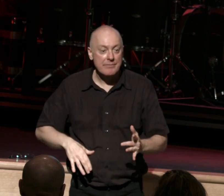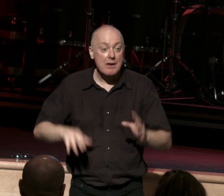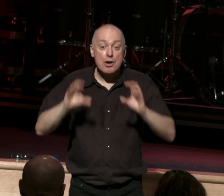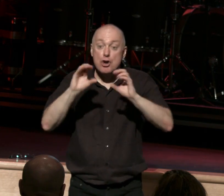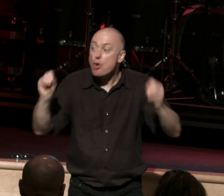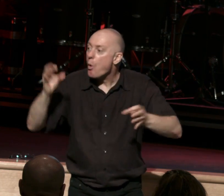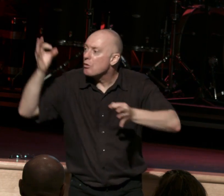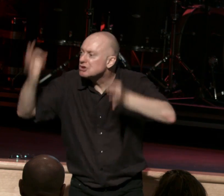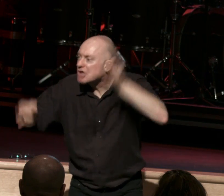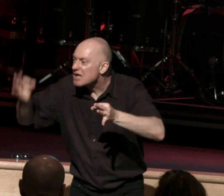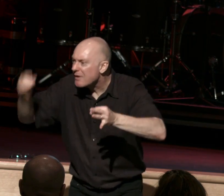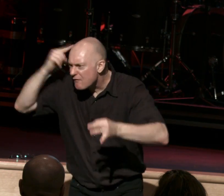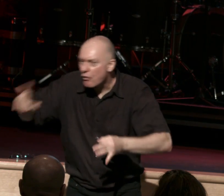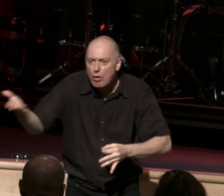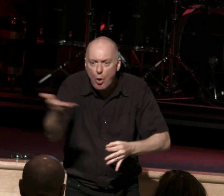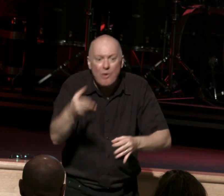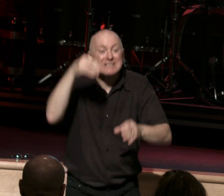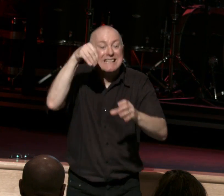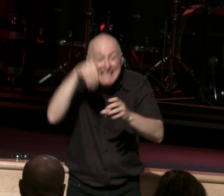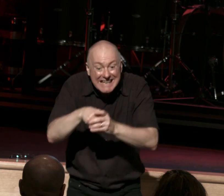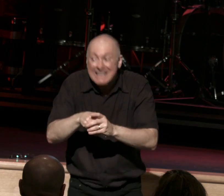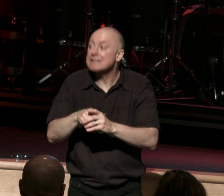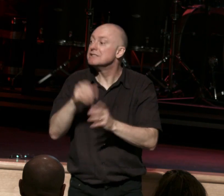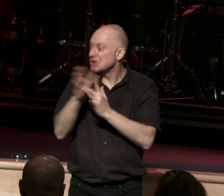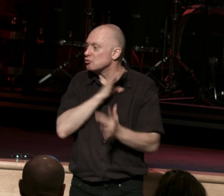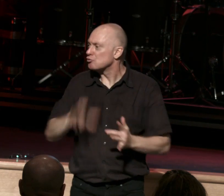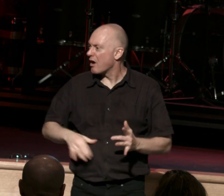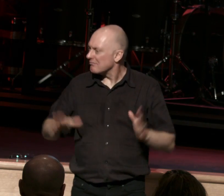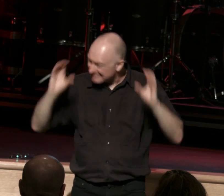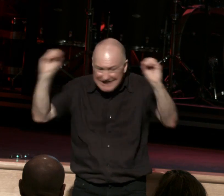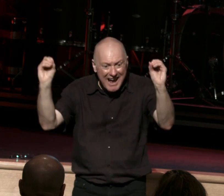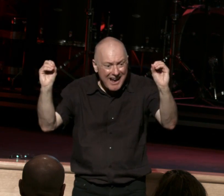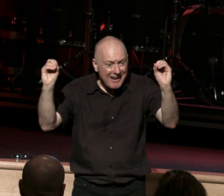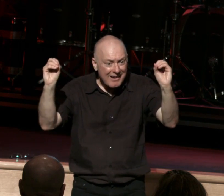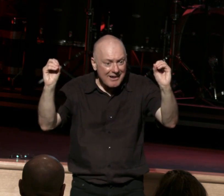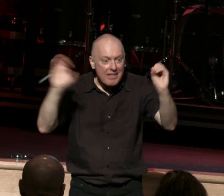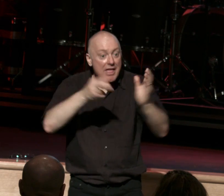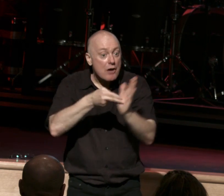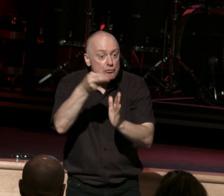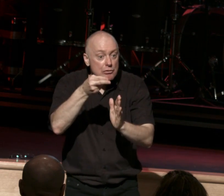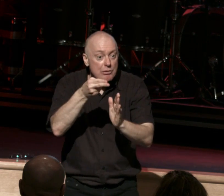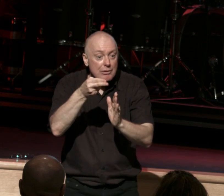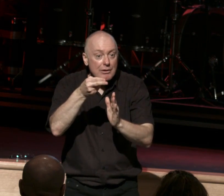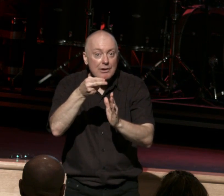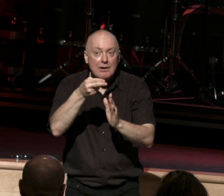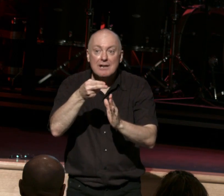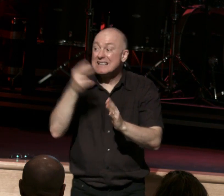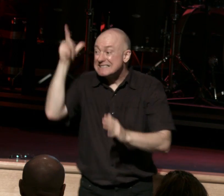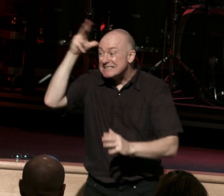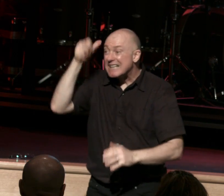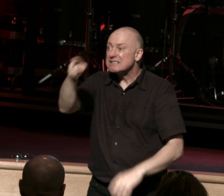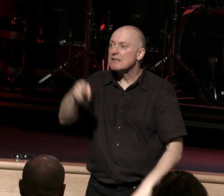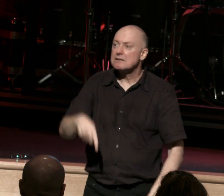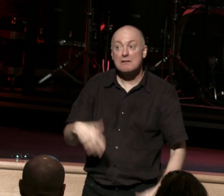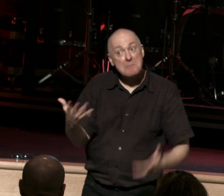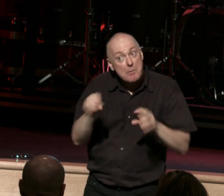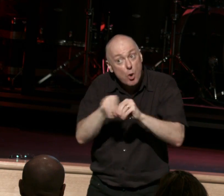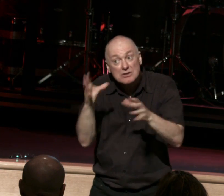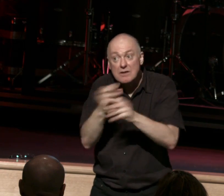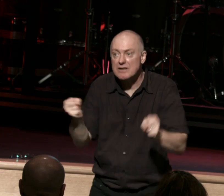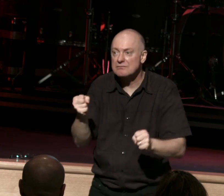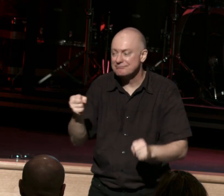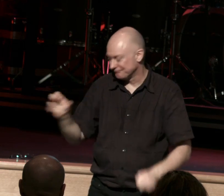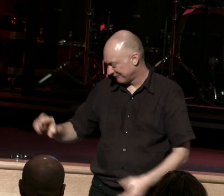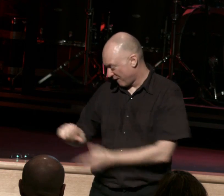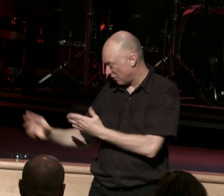Christ. There is no condemnation for those who are truly in Jesus Christ. You take this truth and you throw it in the face of Satan.